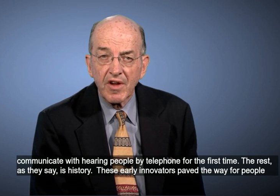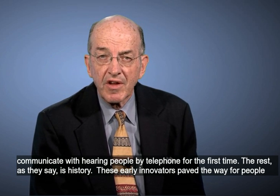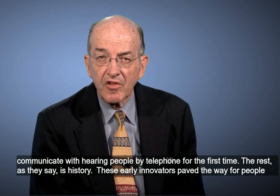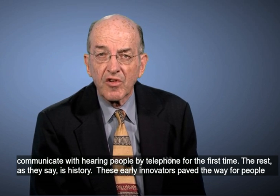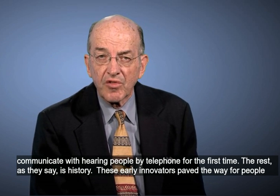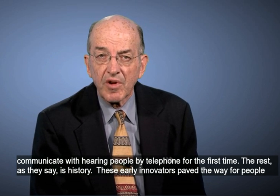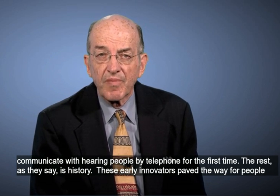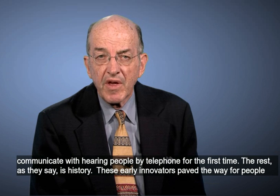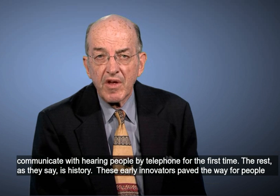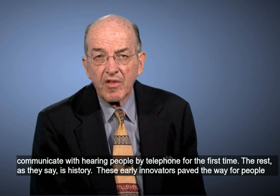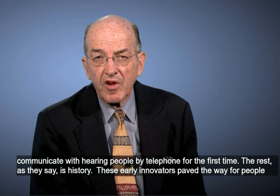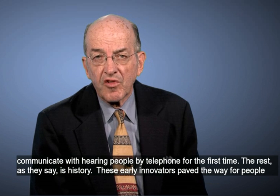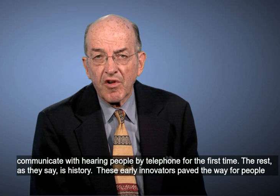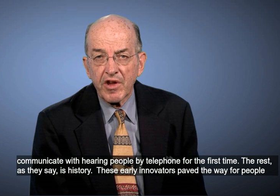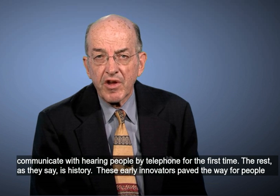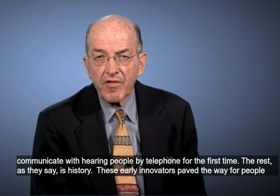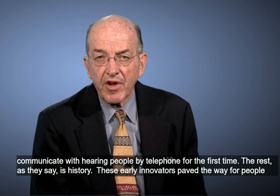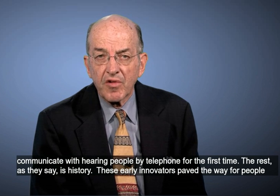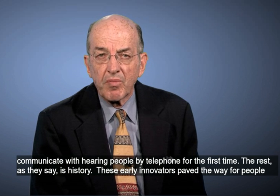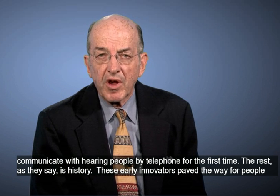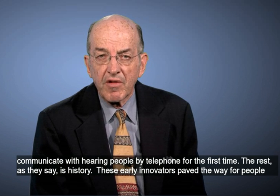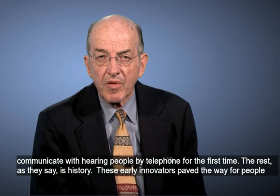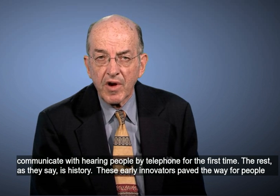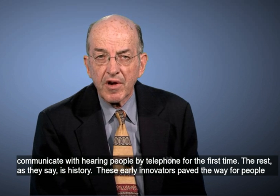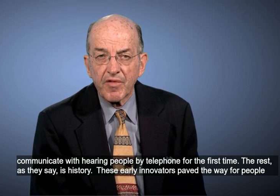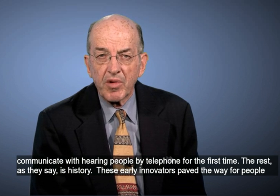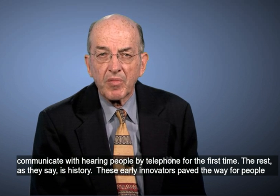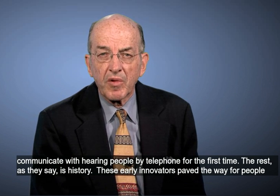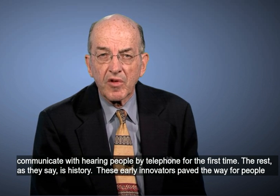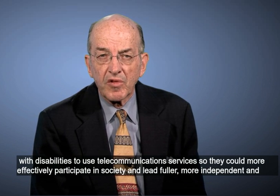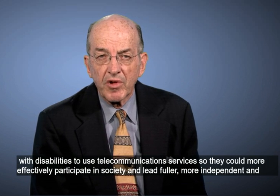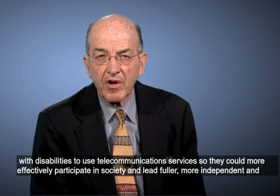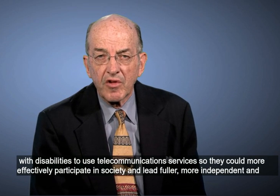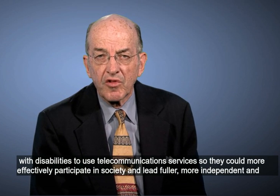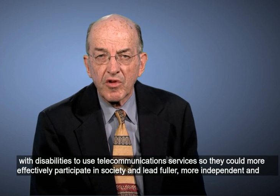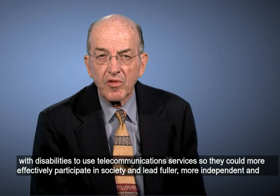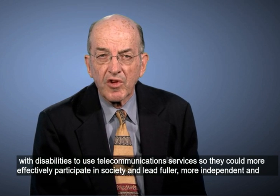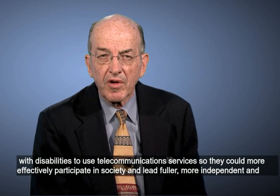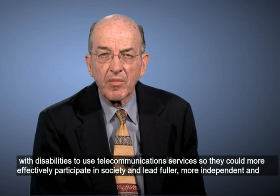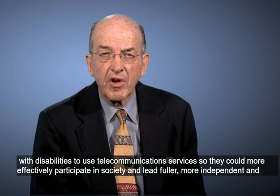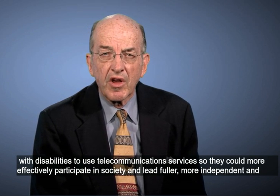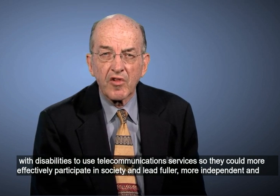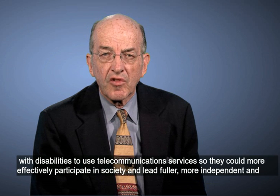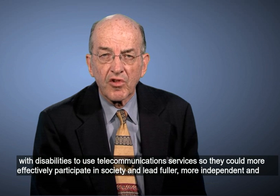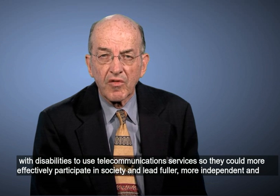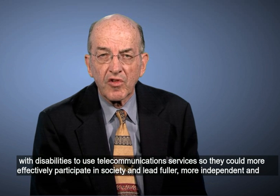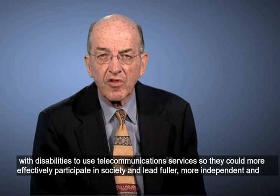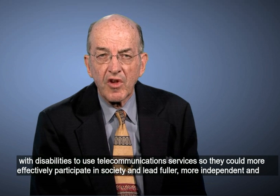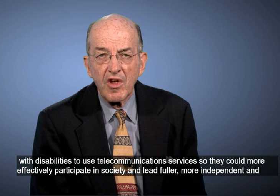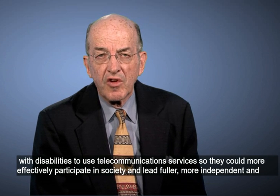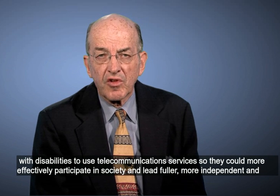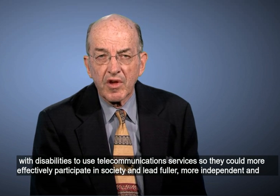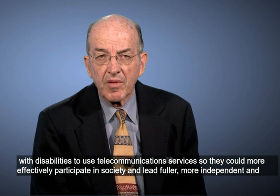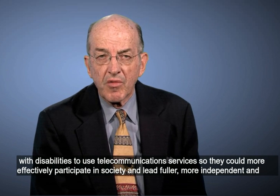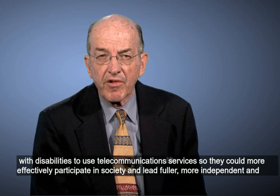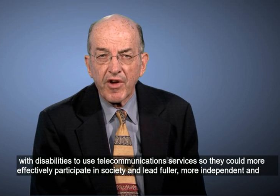is history. These early innovators paved the way for people with disabilities to use telecommunications services so they could more